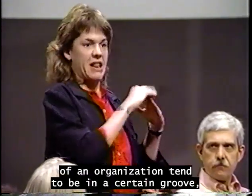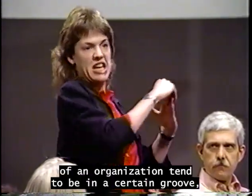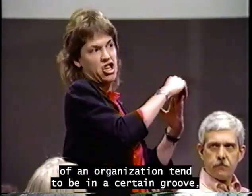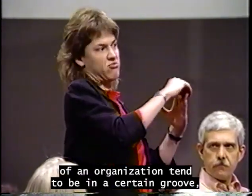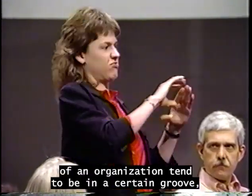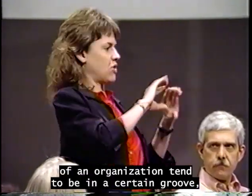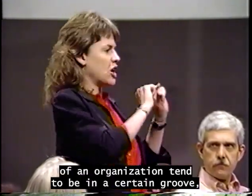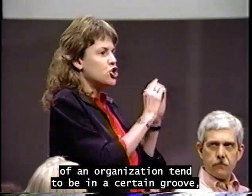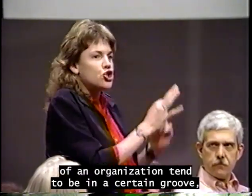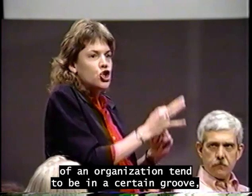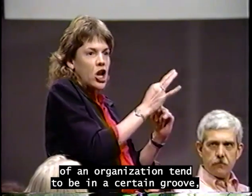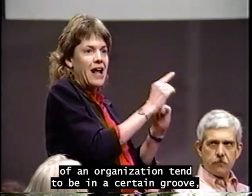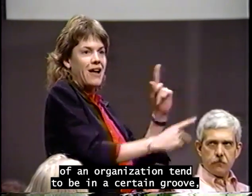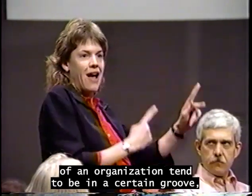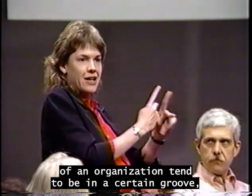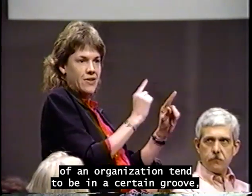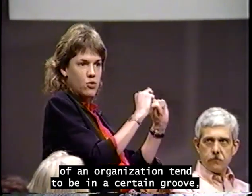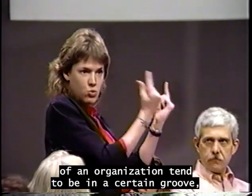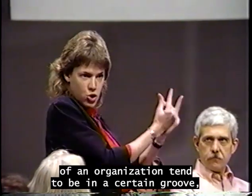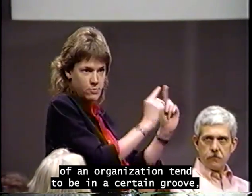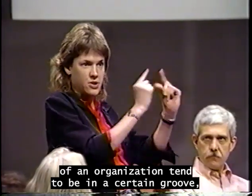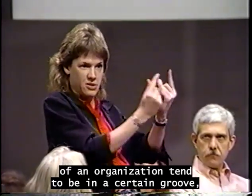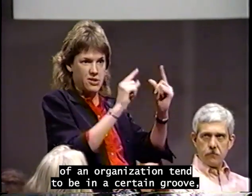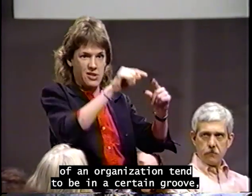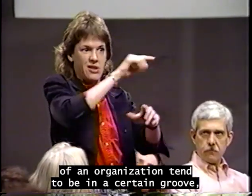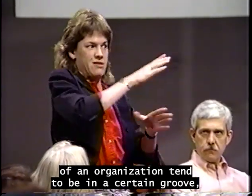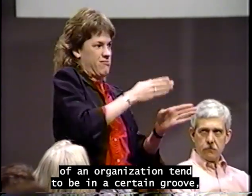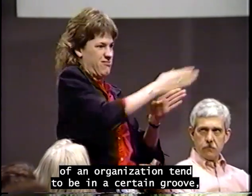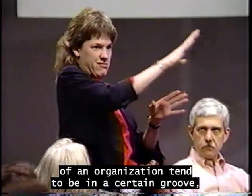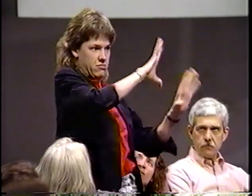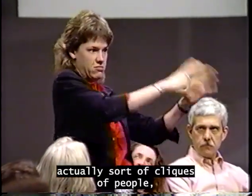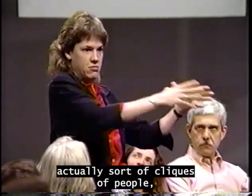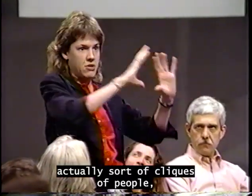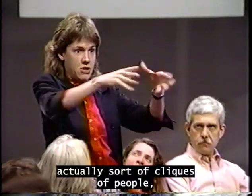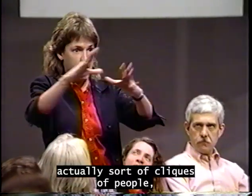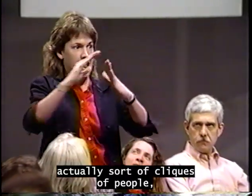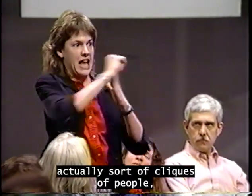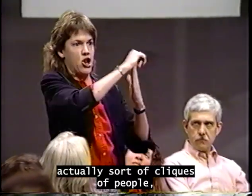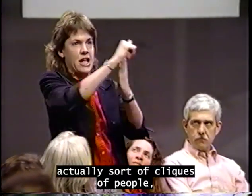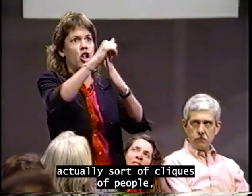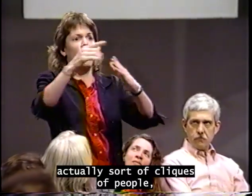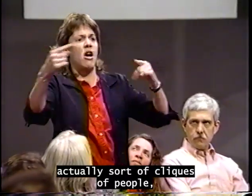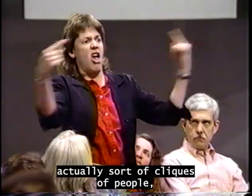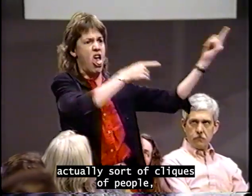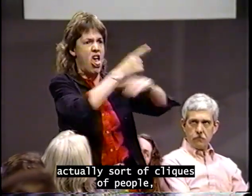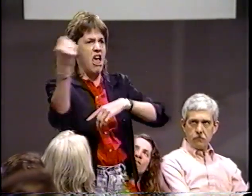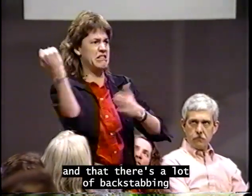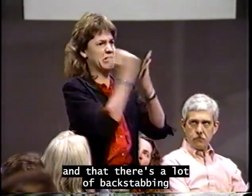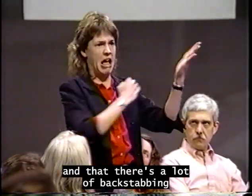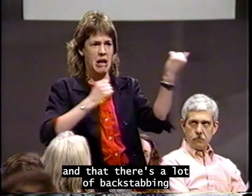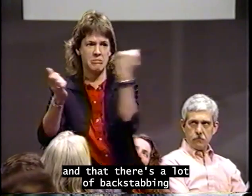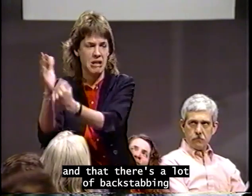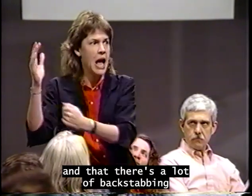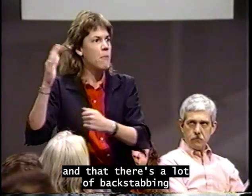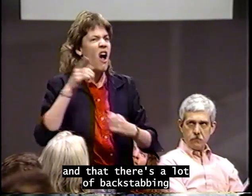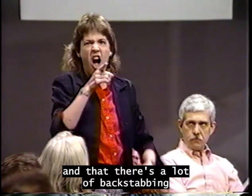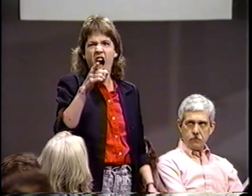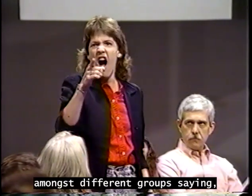of an organization tend to be in a certain group, actually sort of cliques of people, and that there's a lot of backstabbing